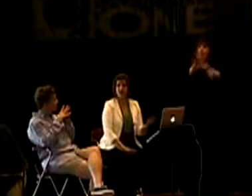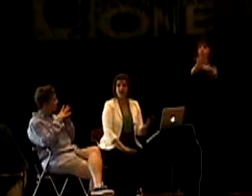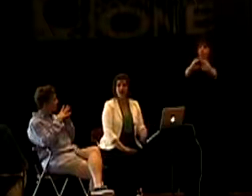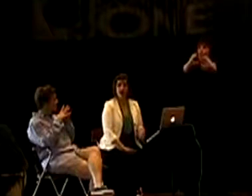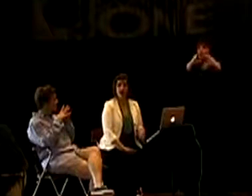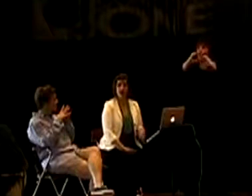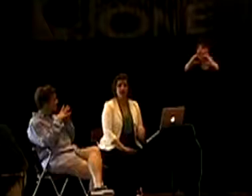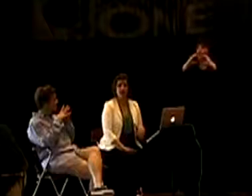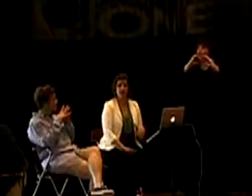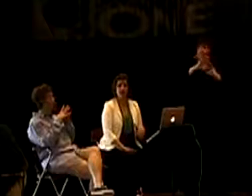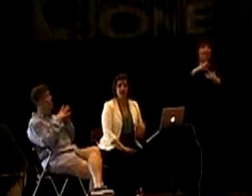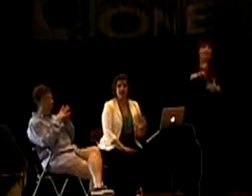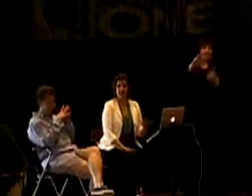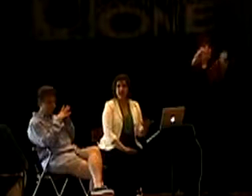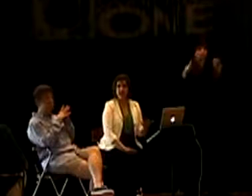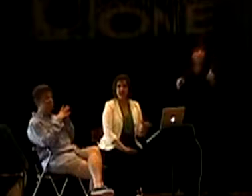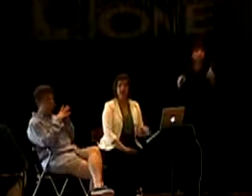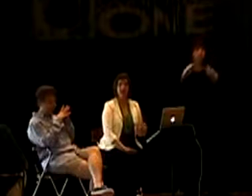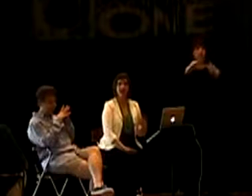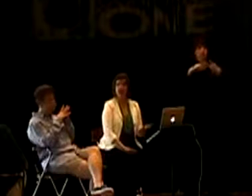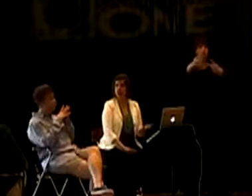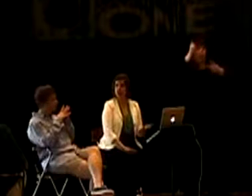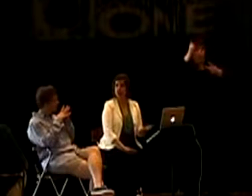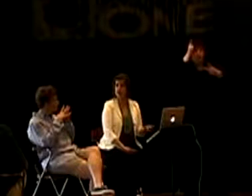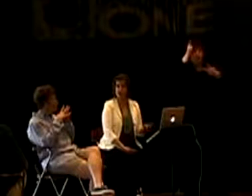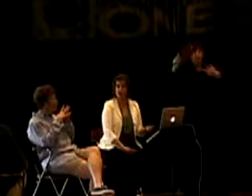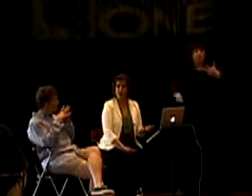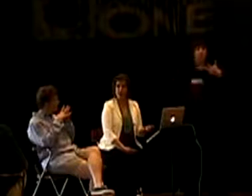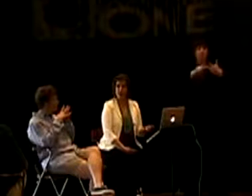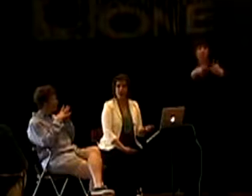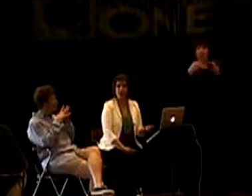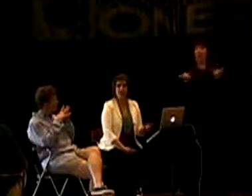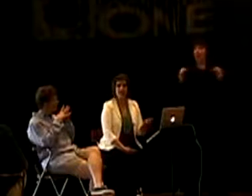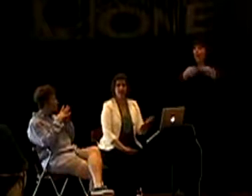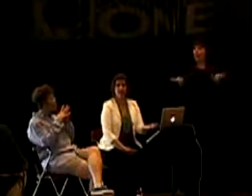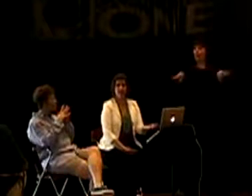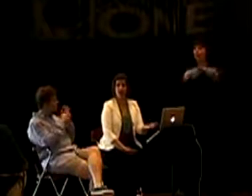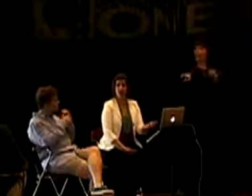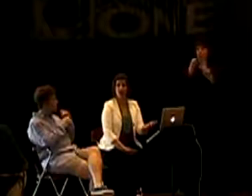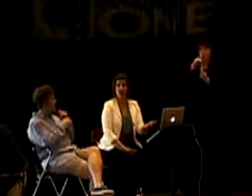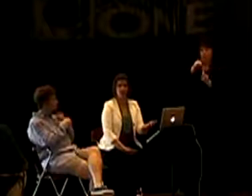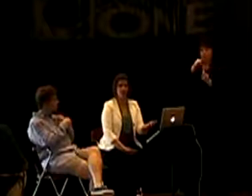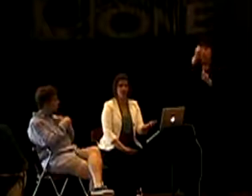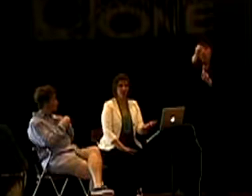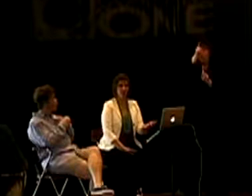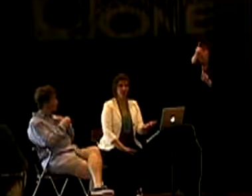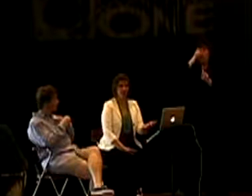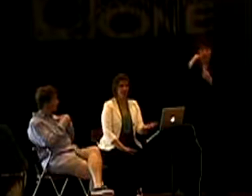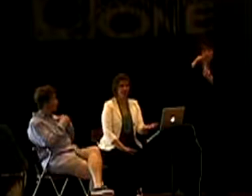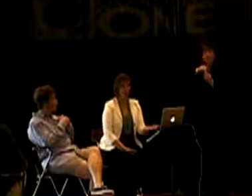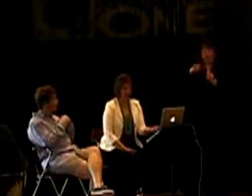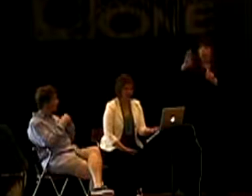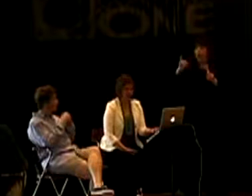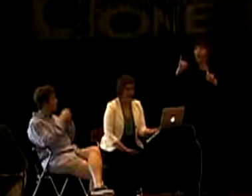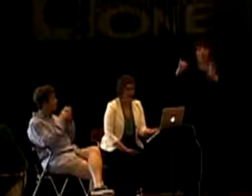communication, of understanding, of language in particular. As a bilingual, or correct